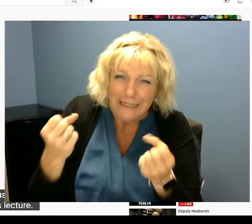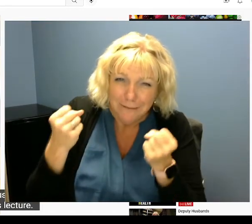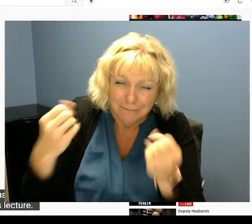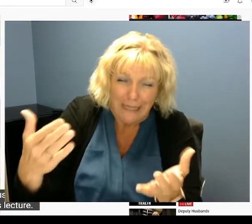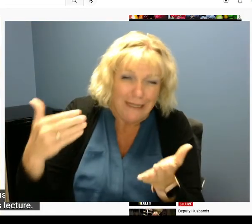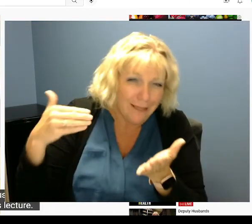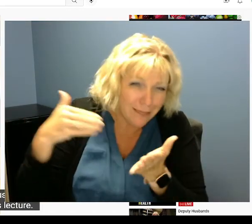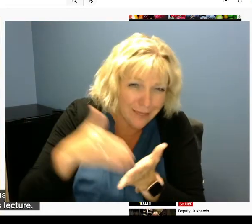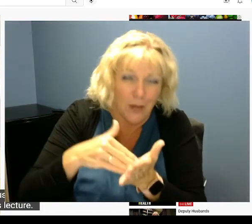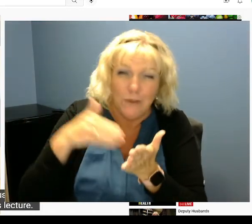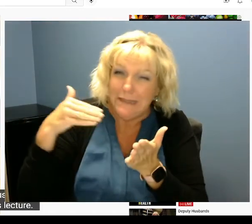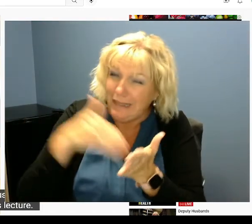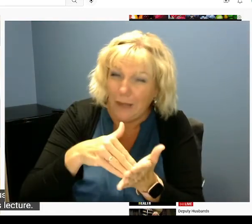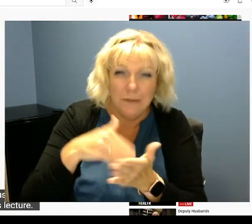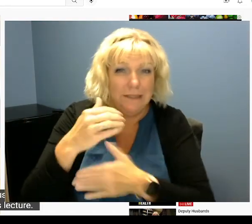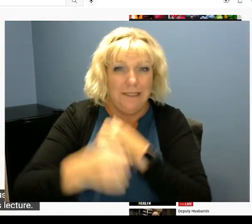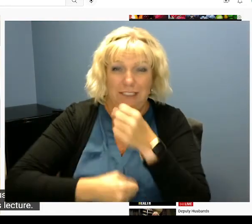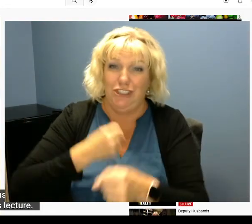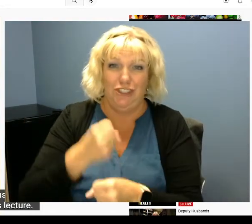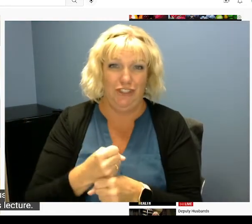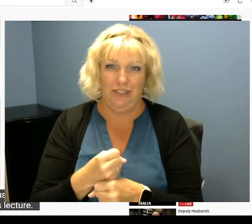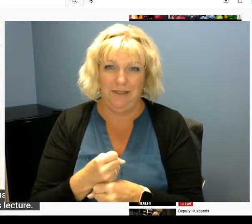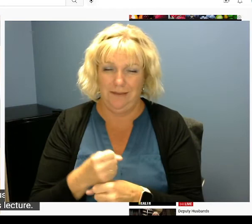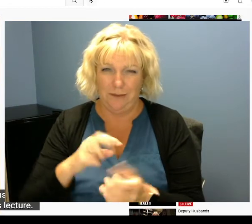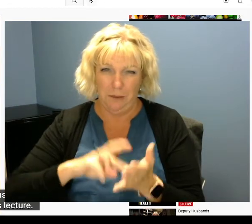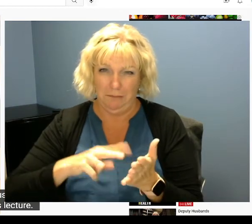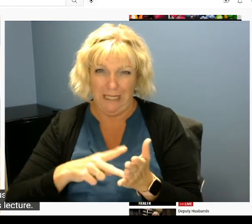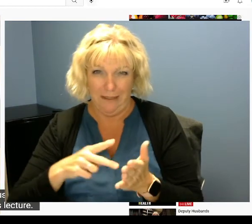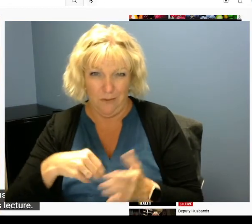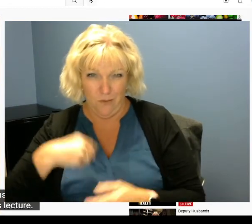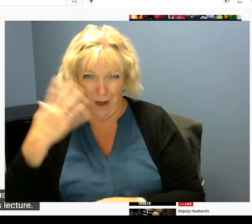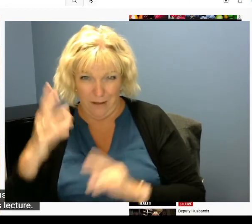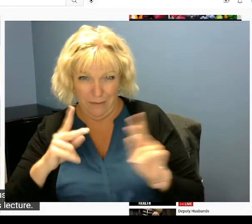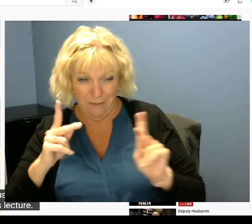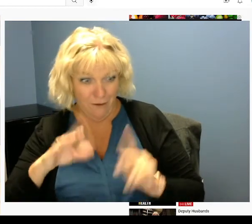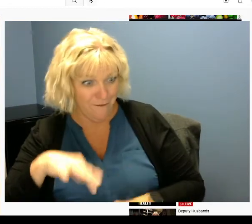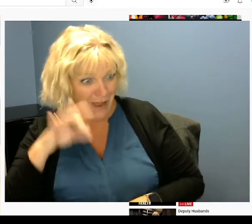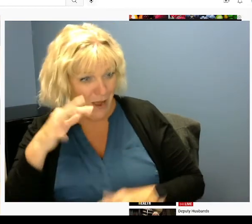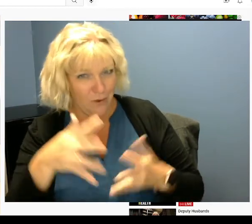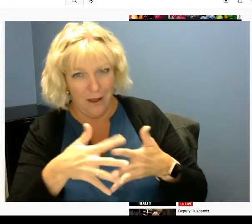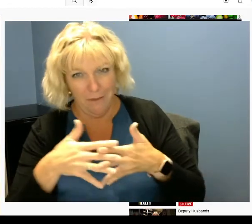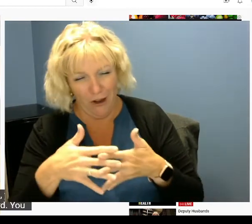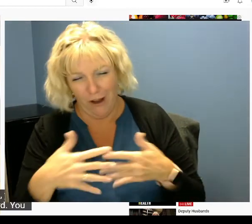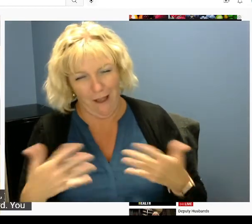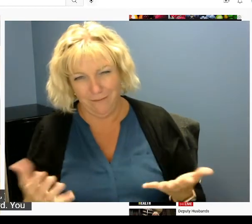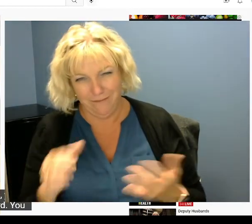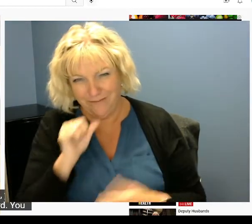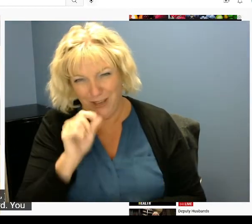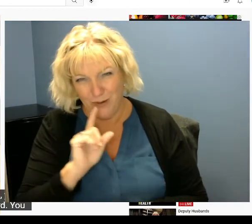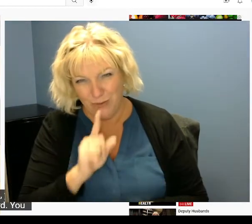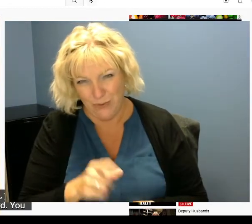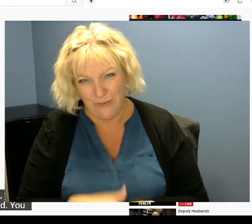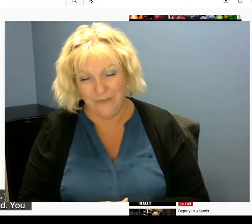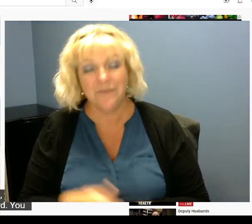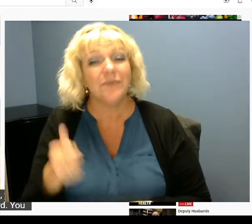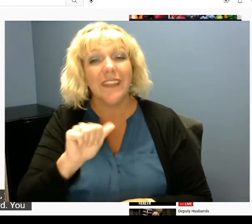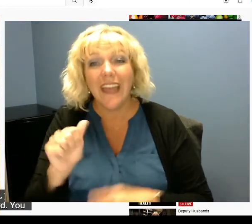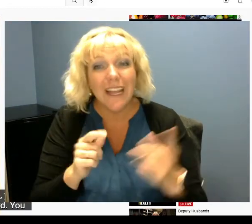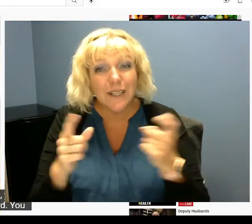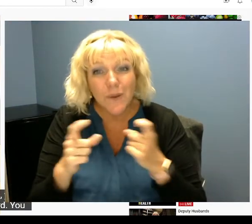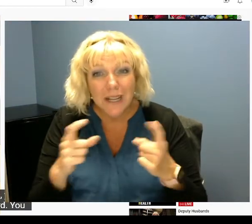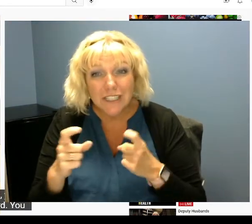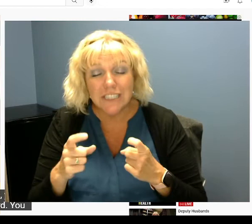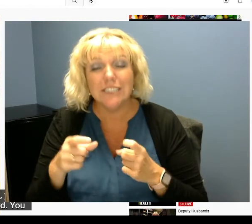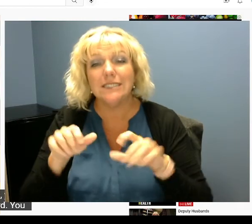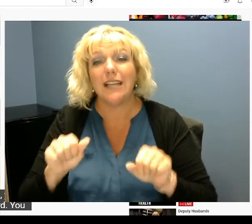thousands and thousands and thousands of years, as you're going to see in this lecture. All right, if you have any questions, you can put